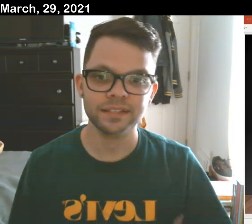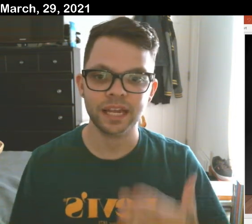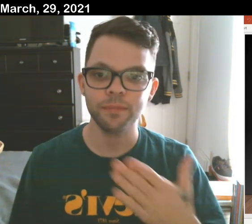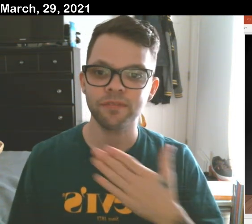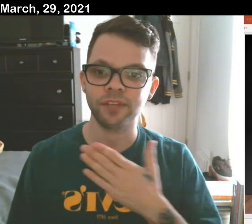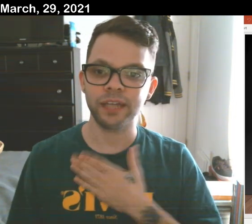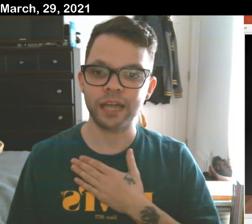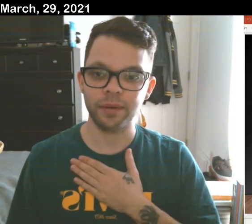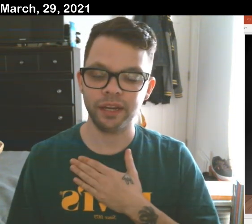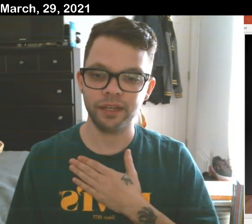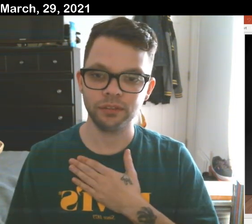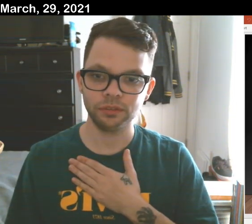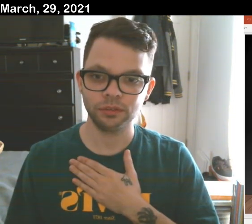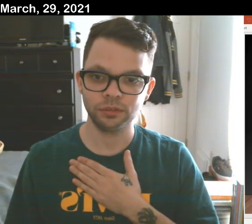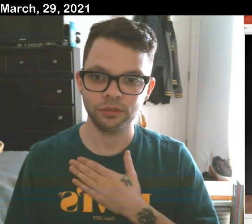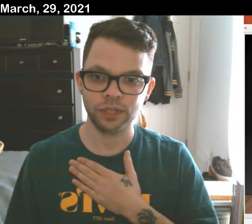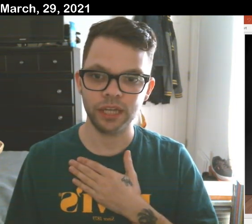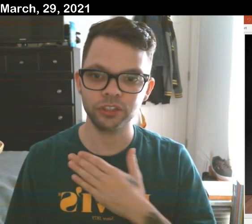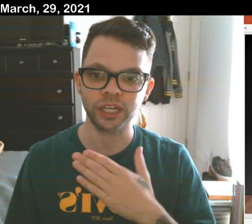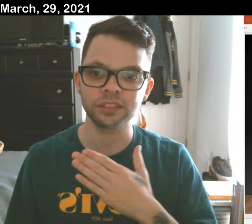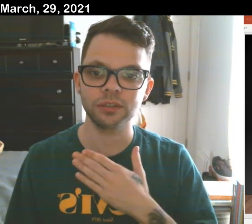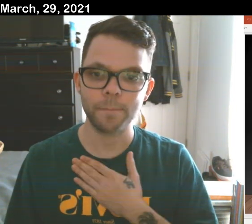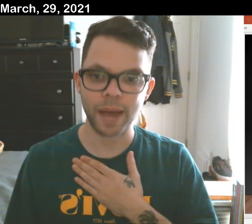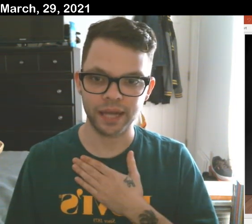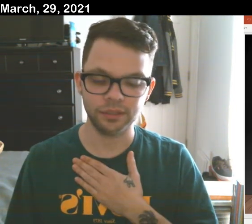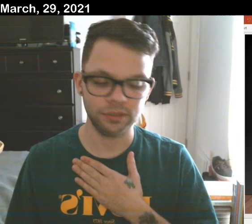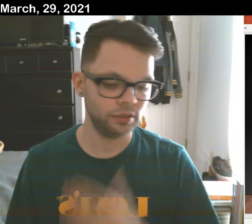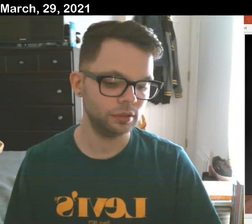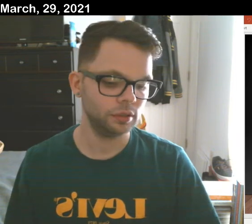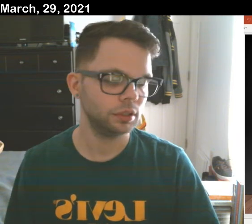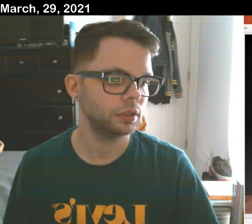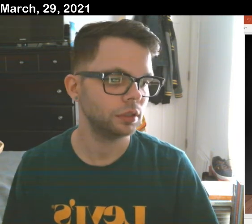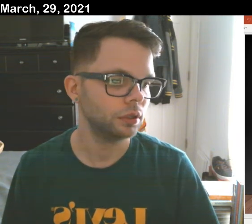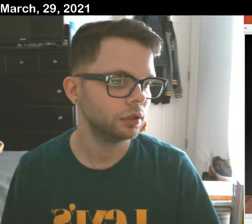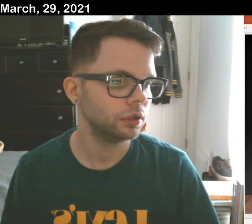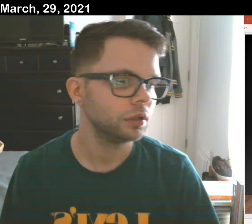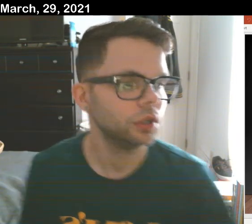Mine is the same, flat dominant hand on your chest. Mine.